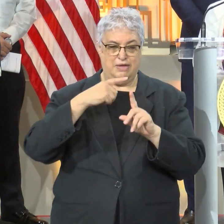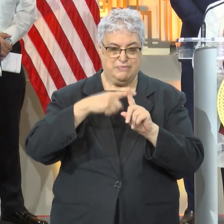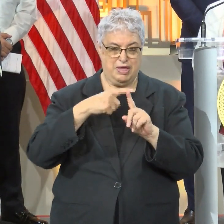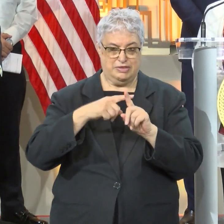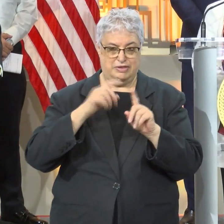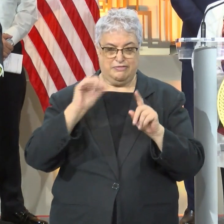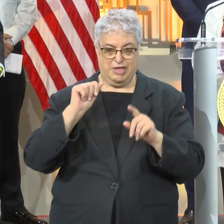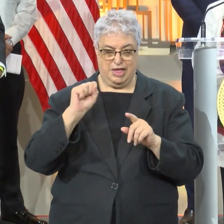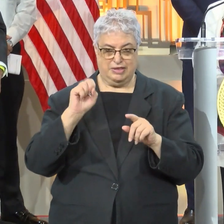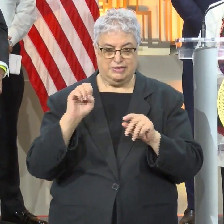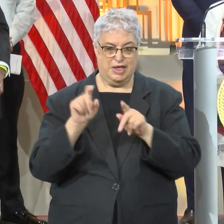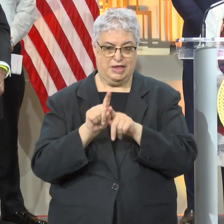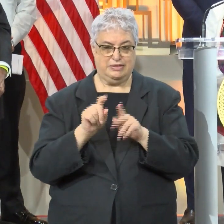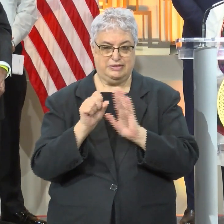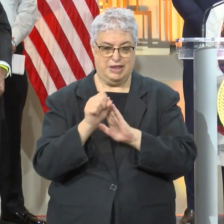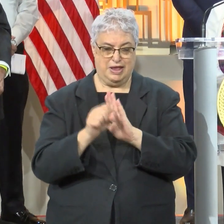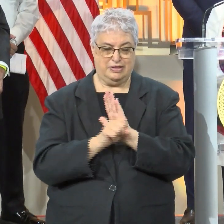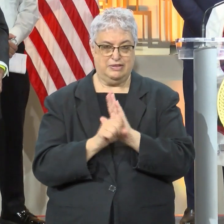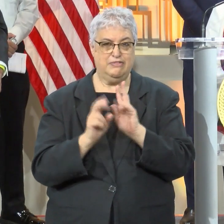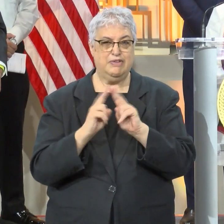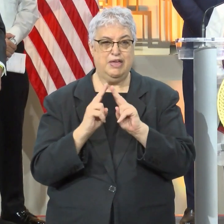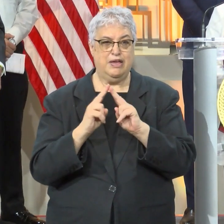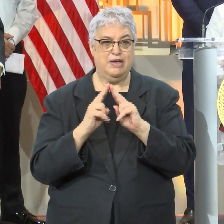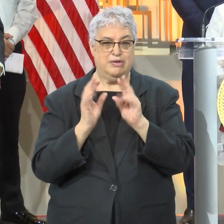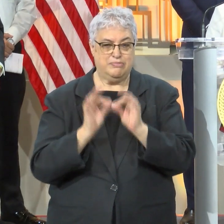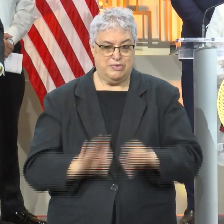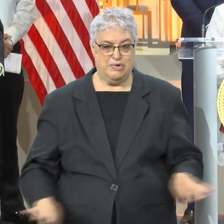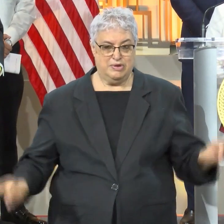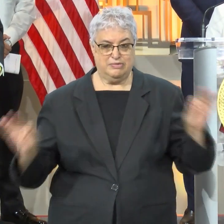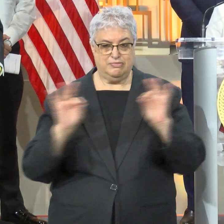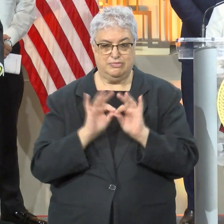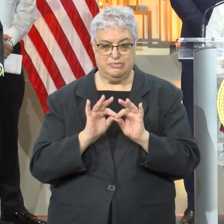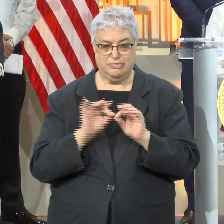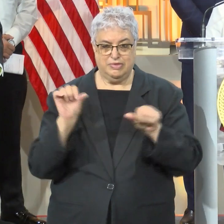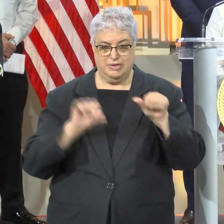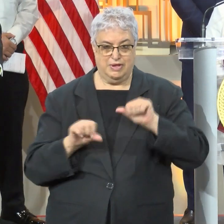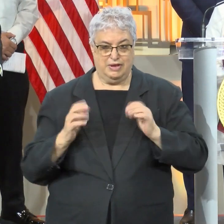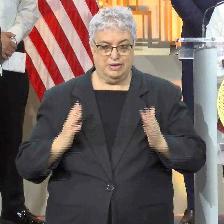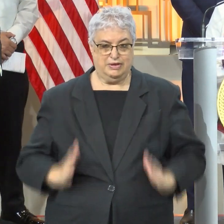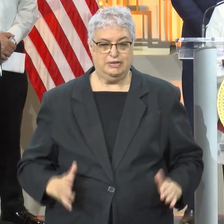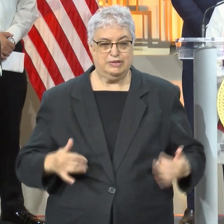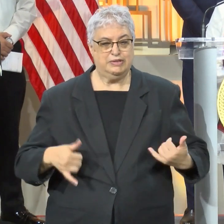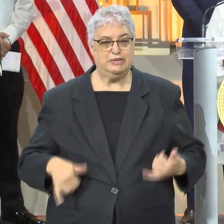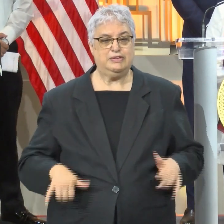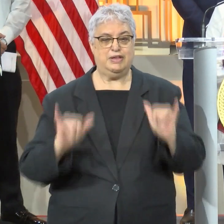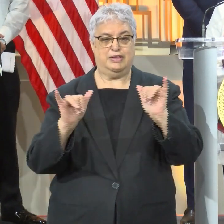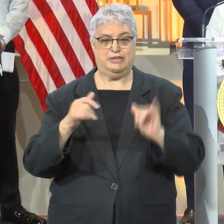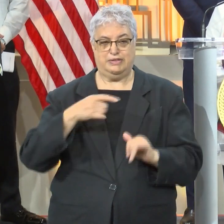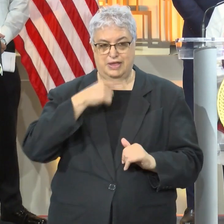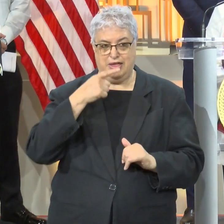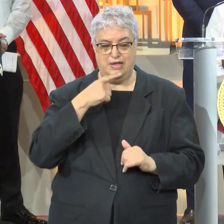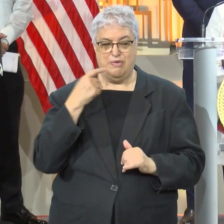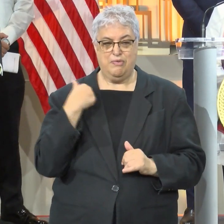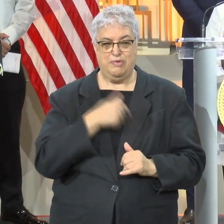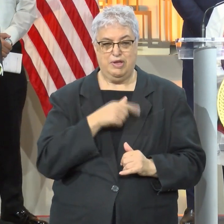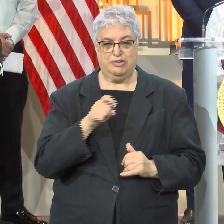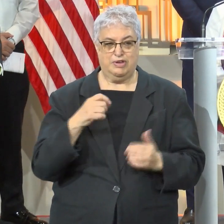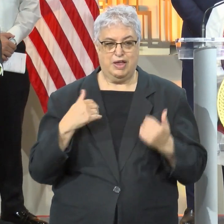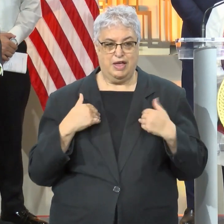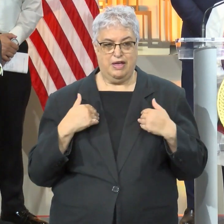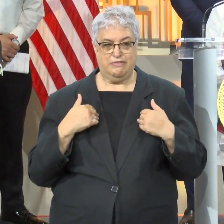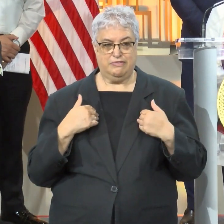as states. And it is very important that scientists are still saying that we should have